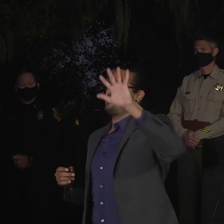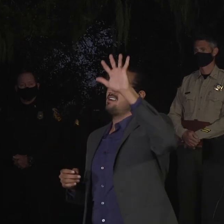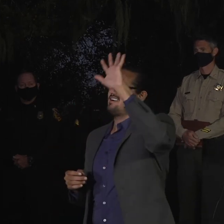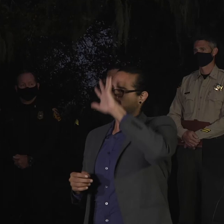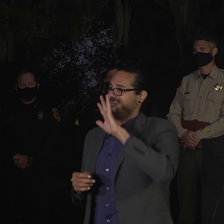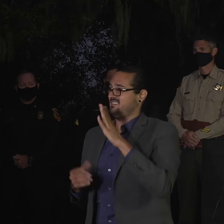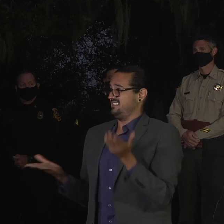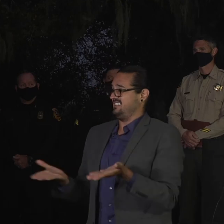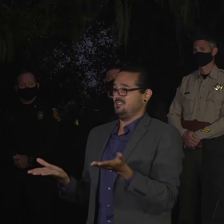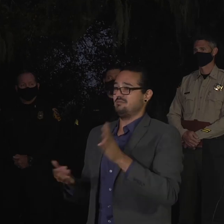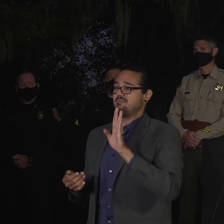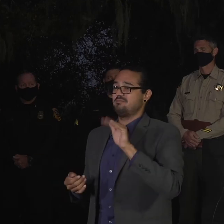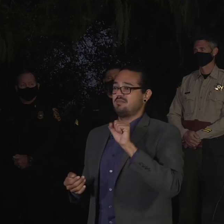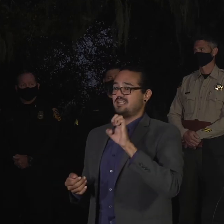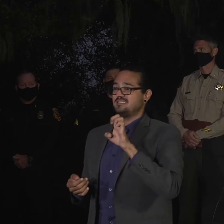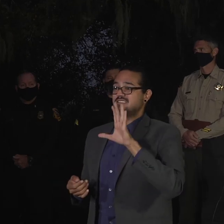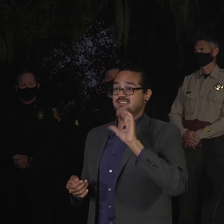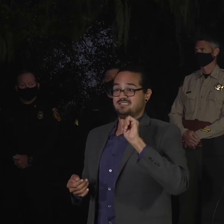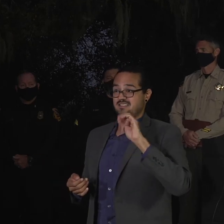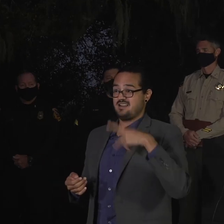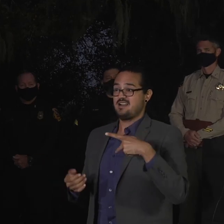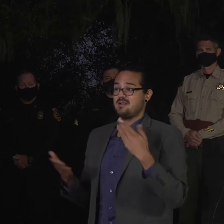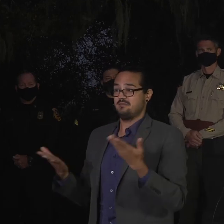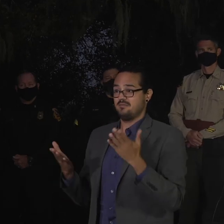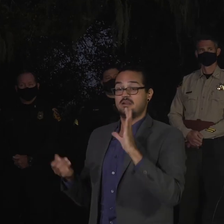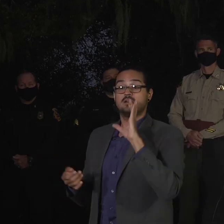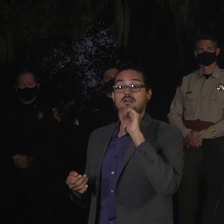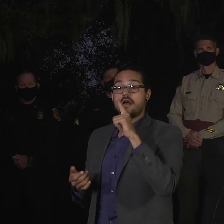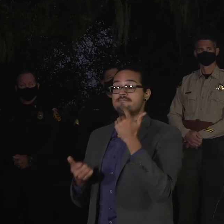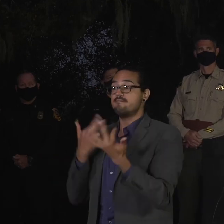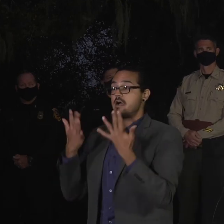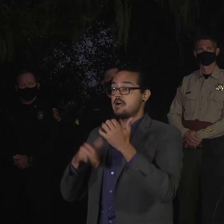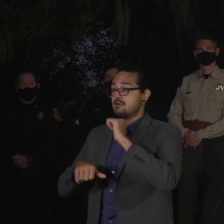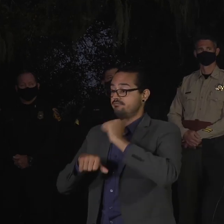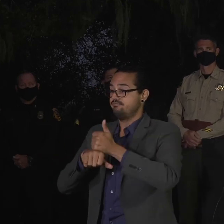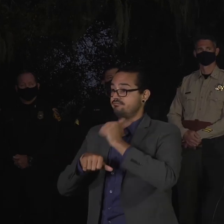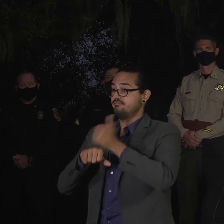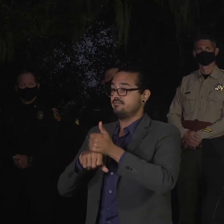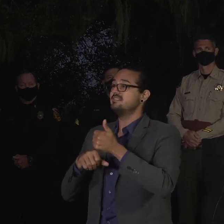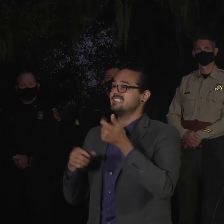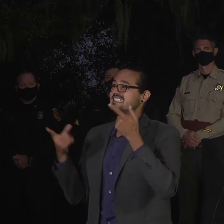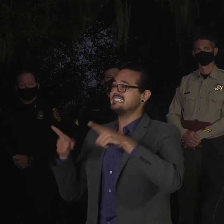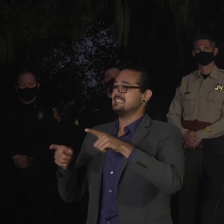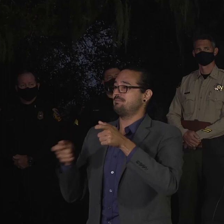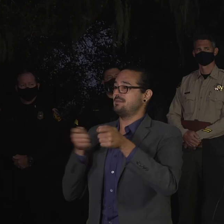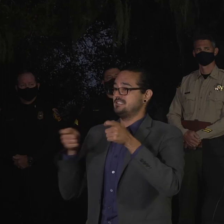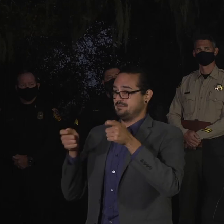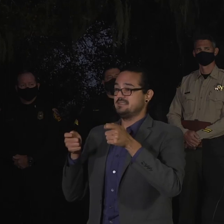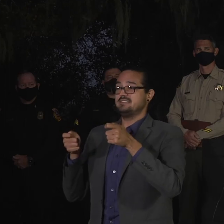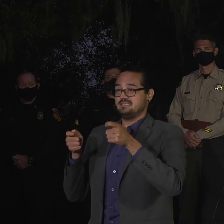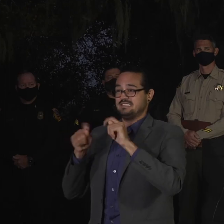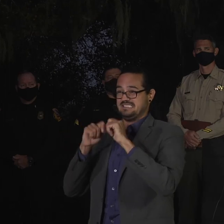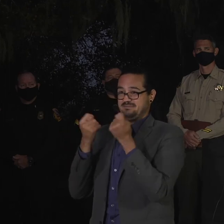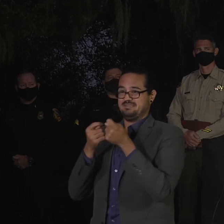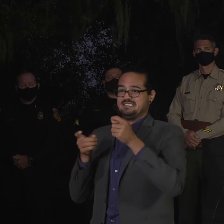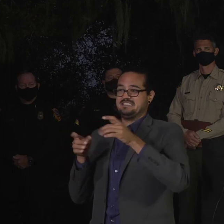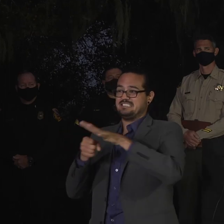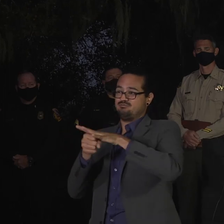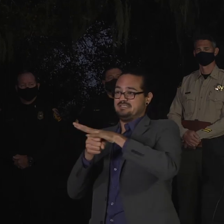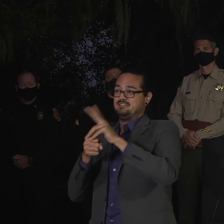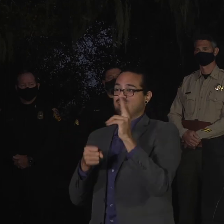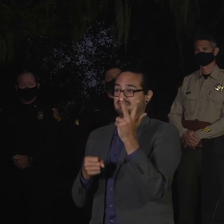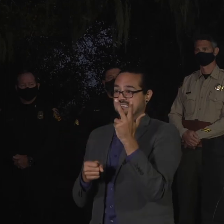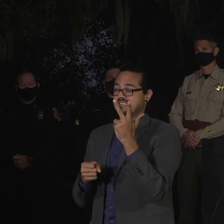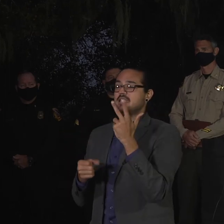this team has done here, this CAL FIRE Incident Management Team 3, is done with the COVID-19 kind of precautions being thought